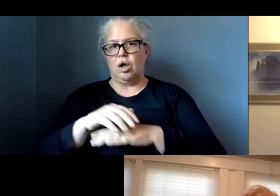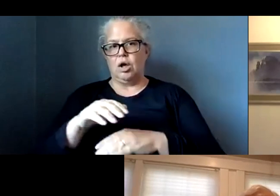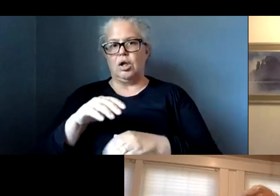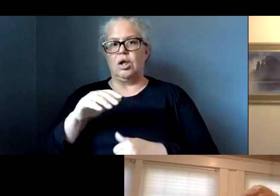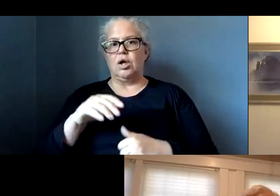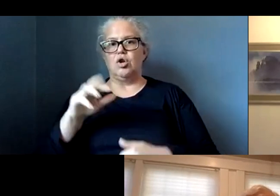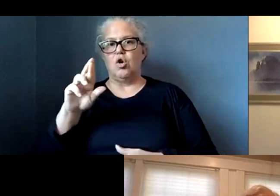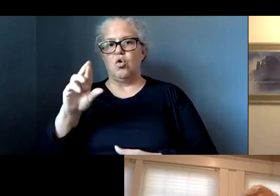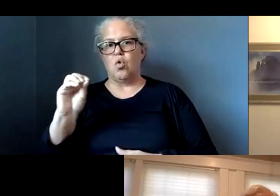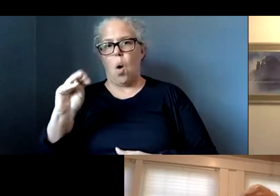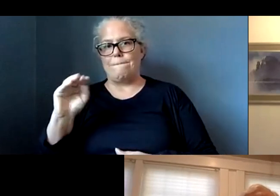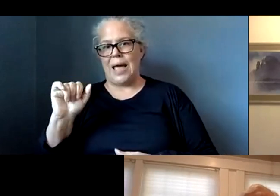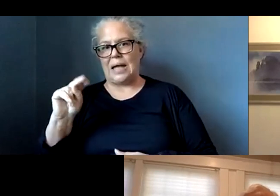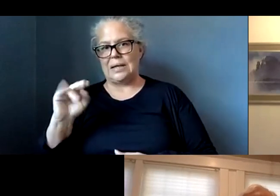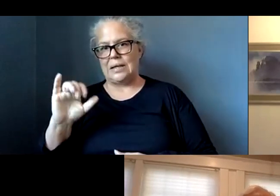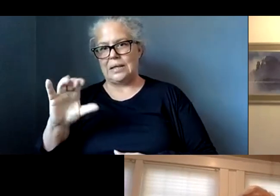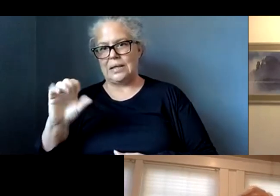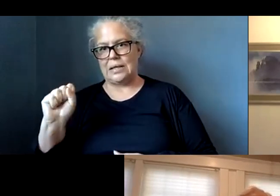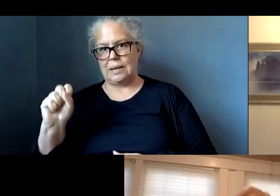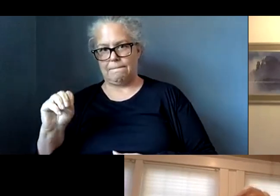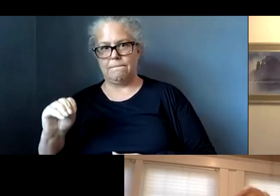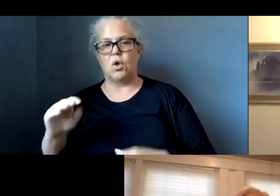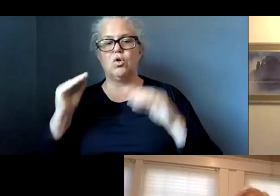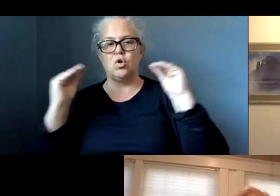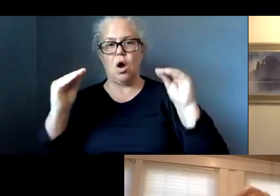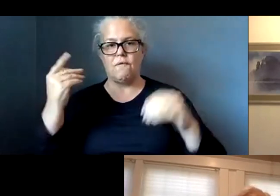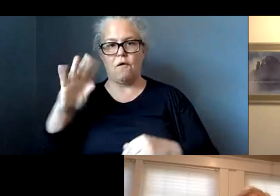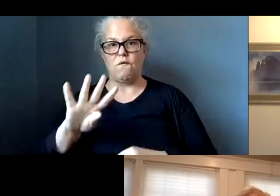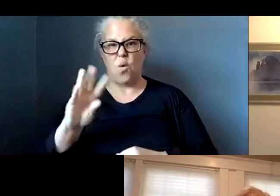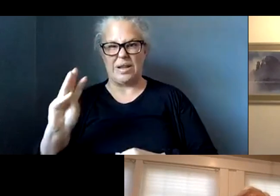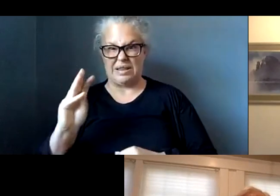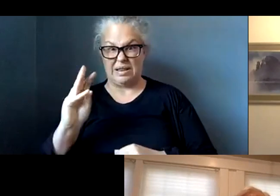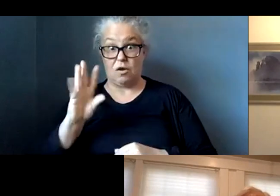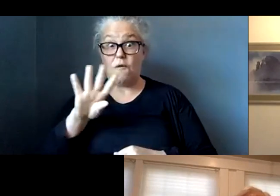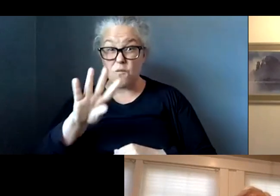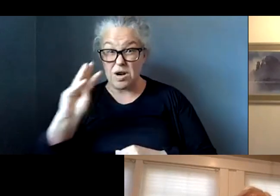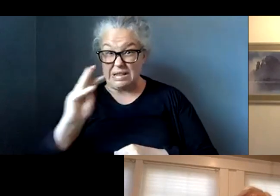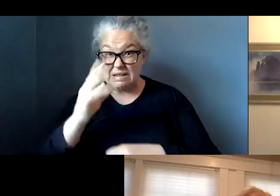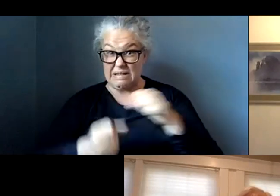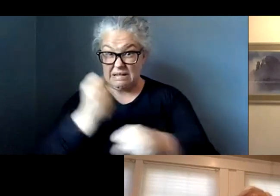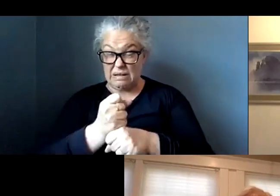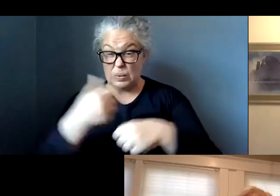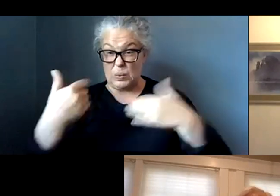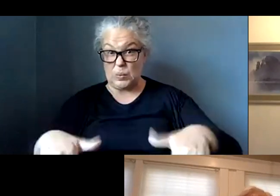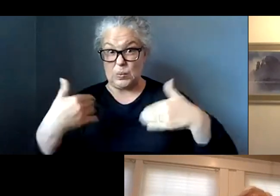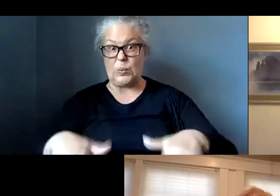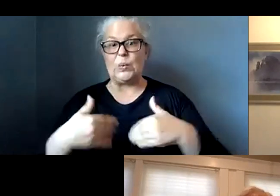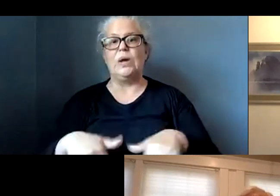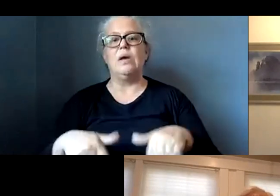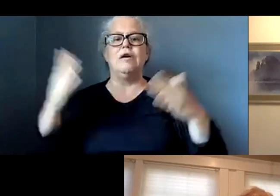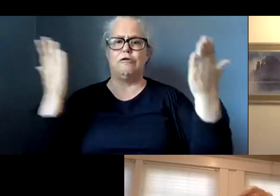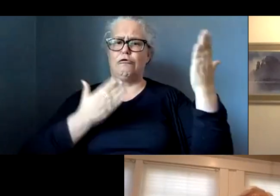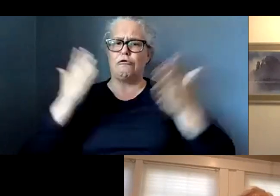years. 46. He served as the Ernest A. Howard Professor of English